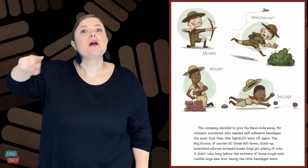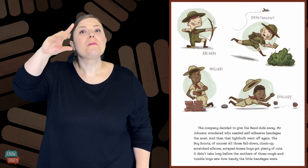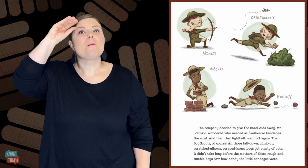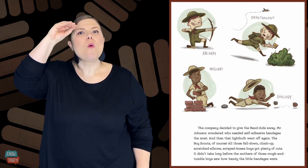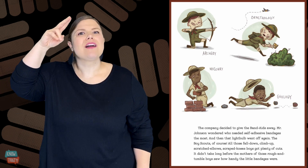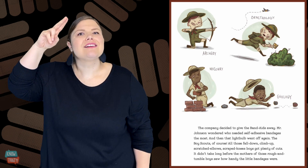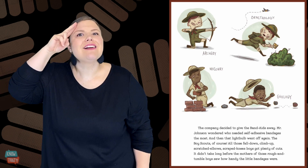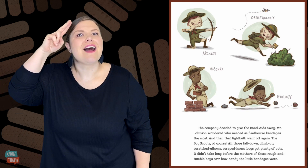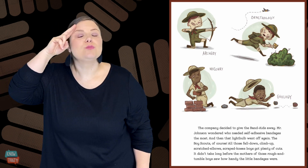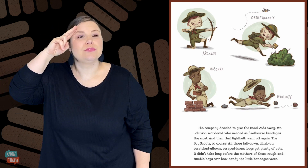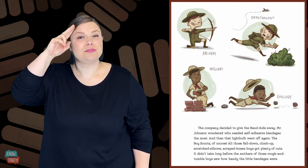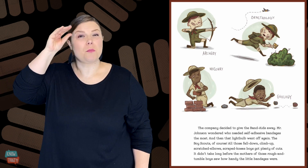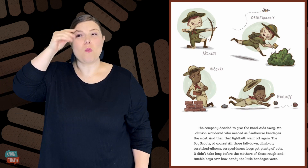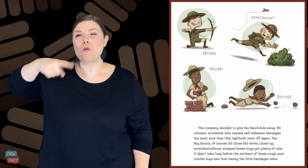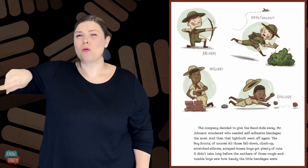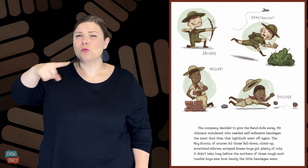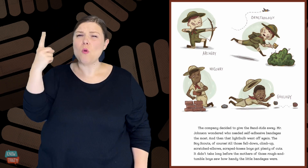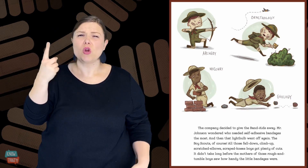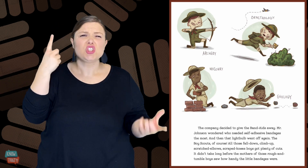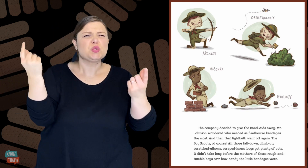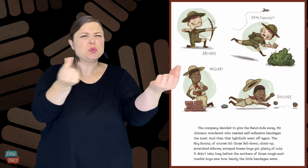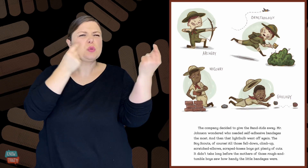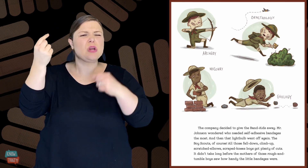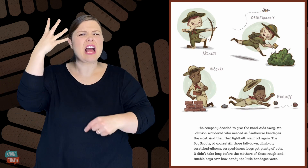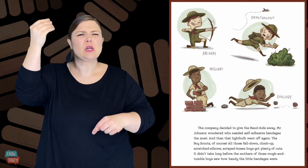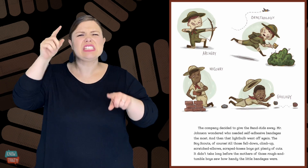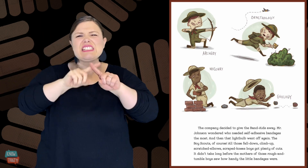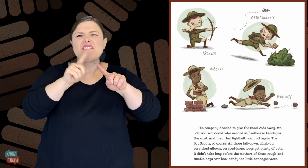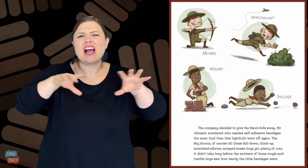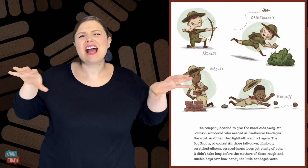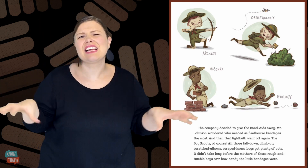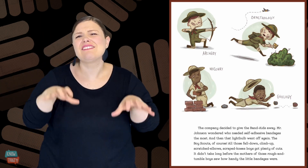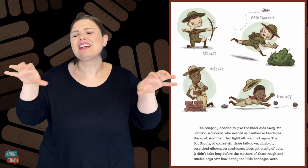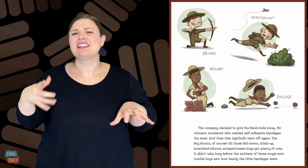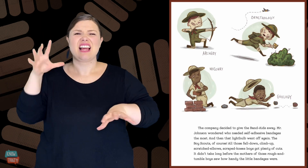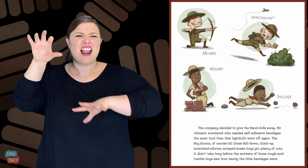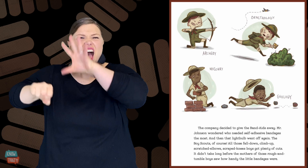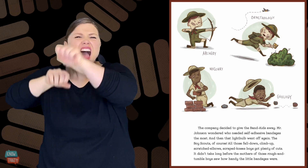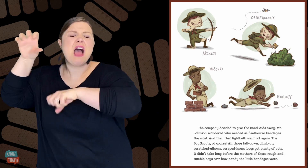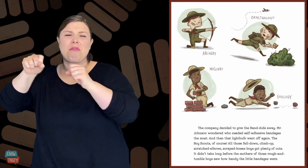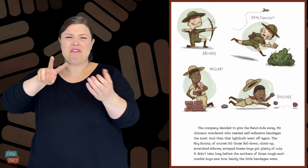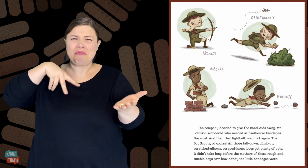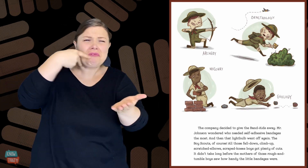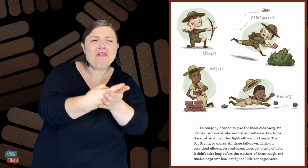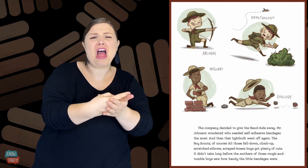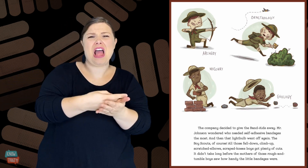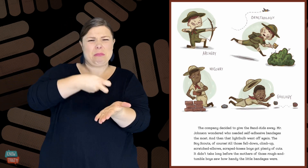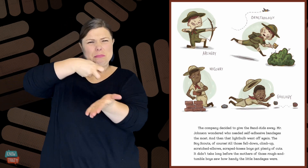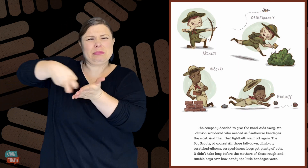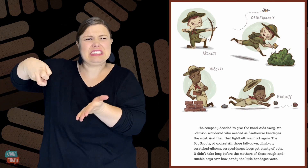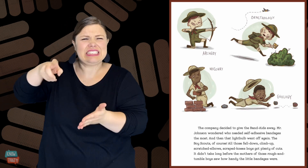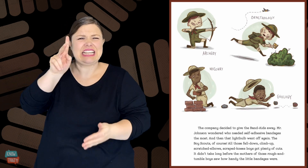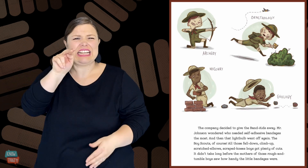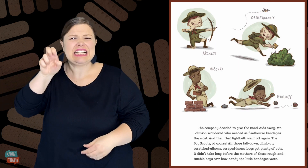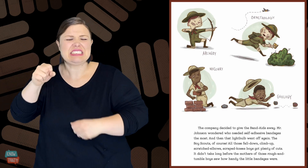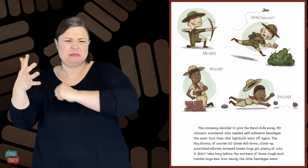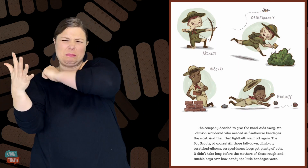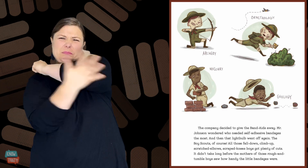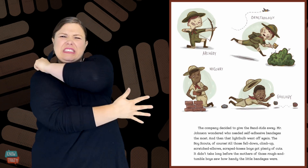to the Boy Scouts, of course. All those fall down, climb up, scratched elbow, scrape knee boys got plenty of cuts. It didn't take